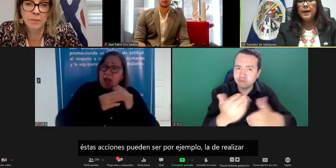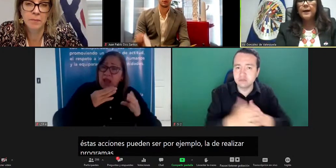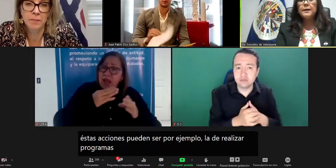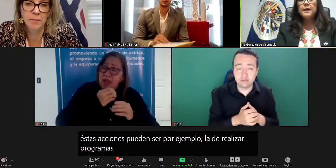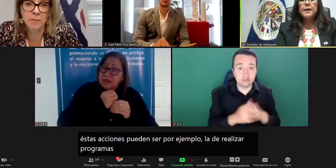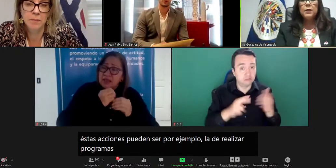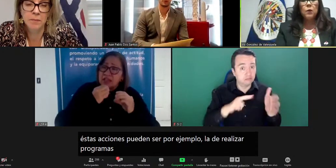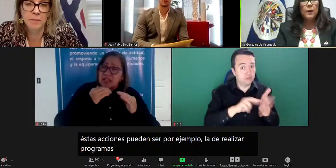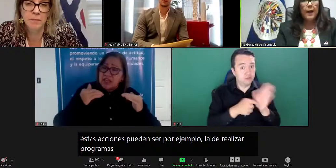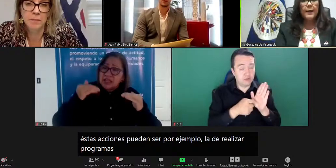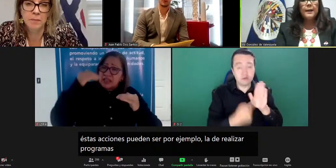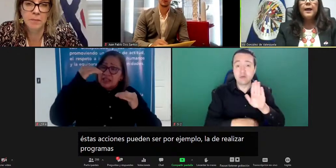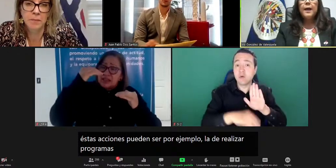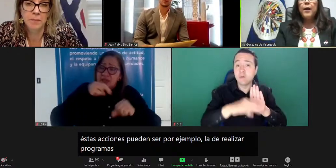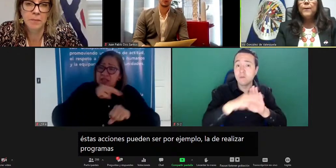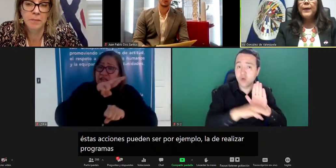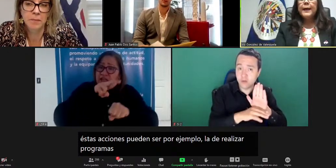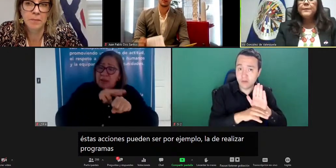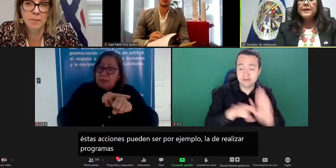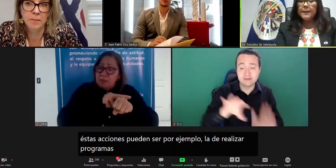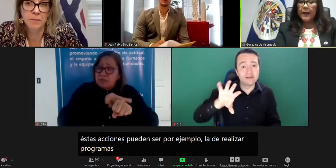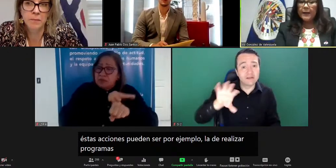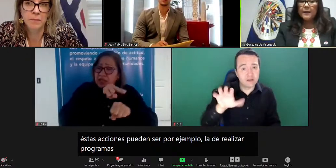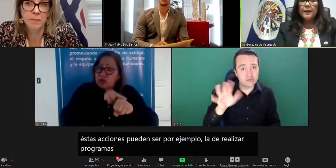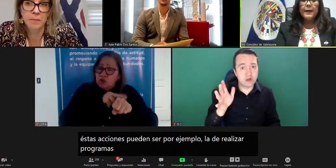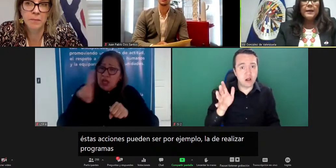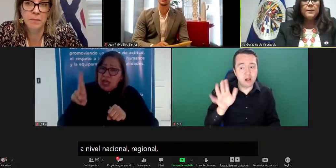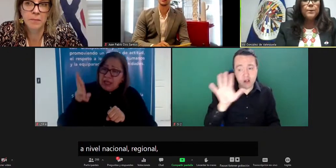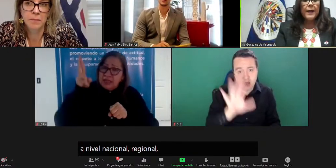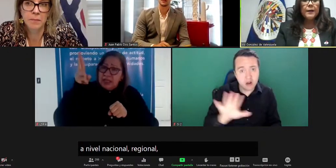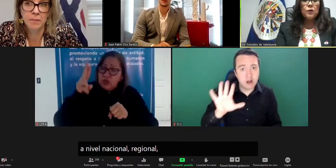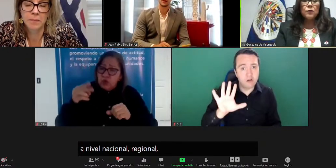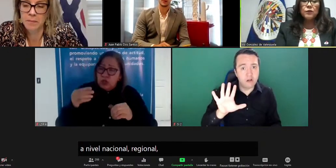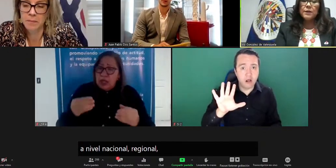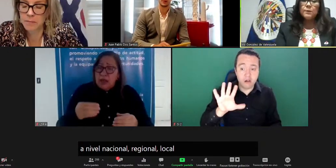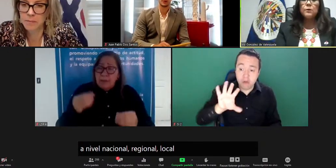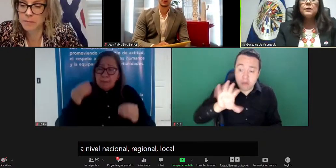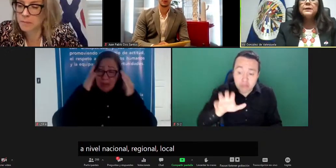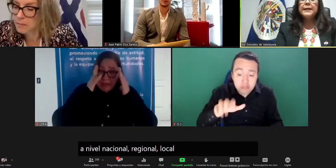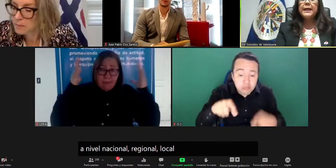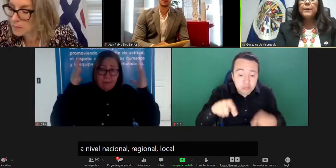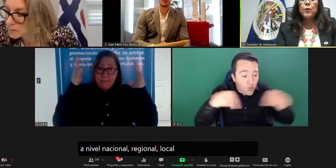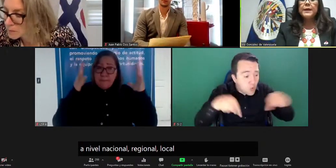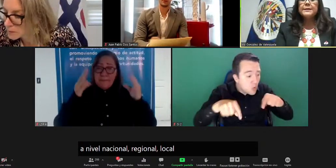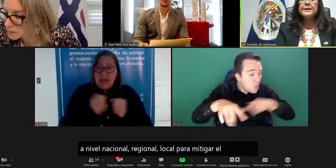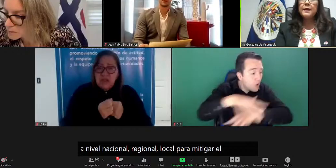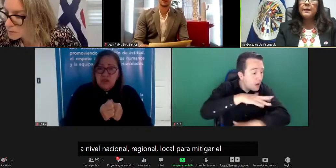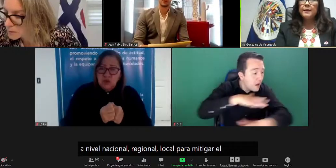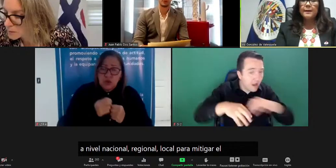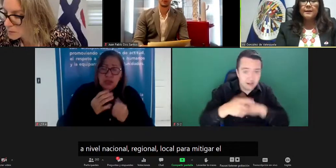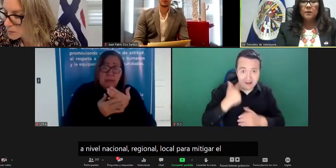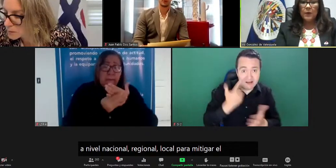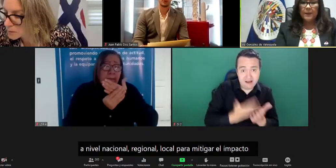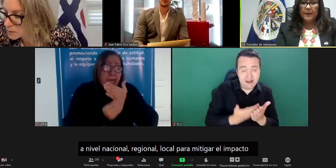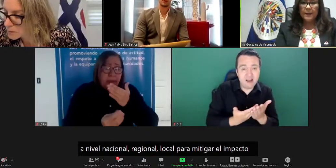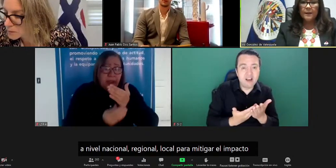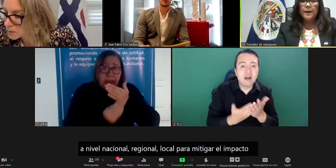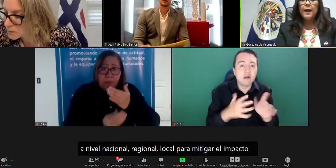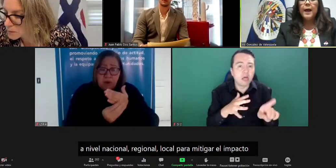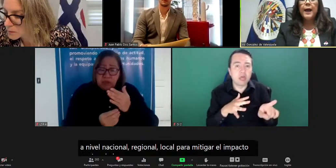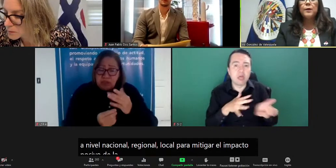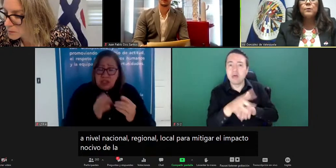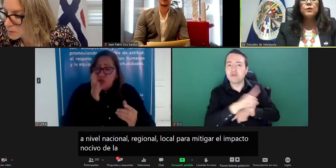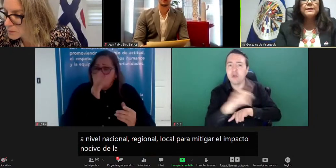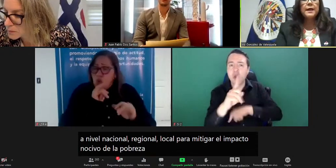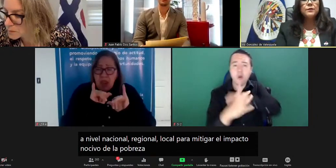nationwide regionally and locally to mitigate the harmful impact of